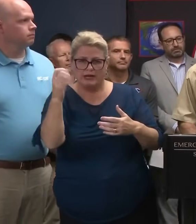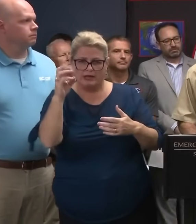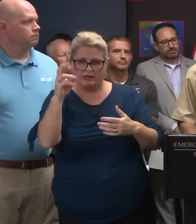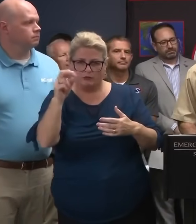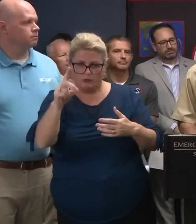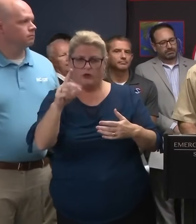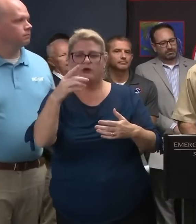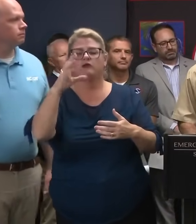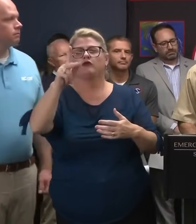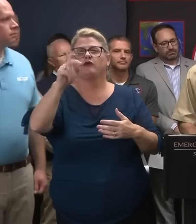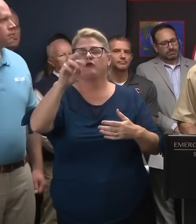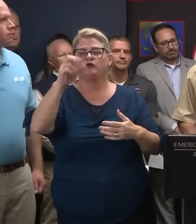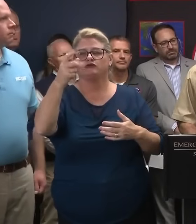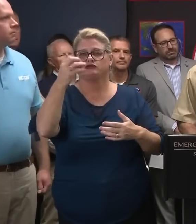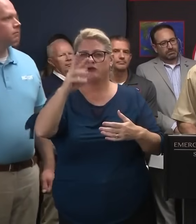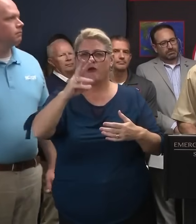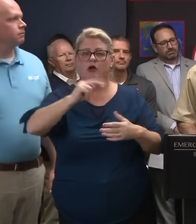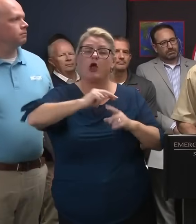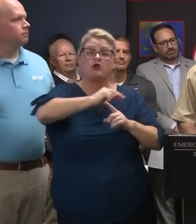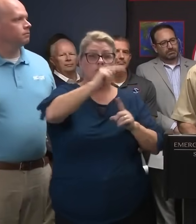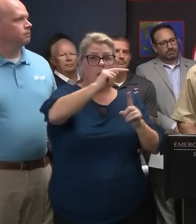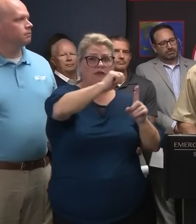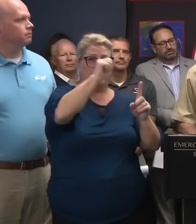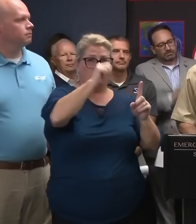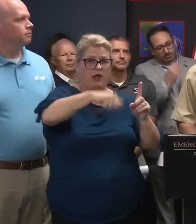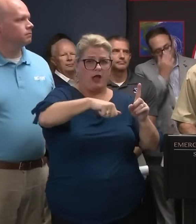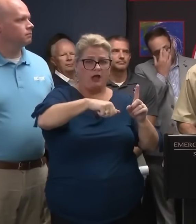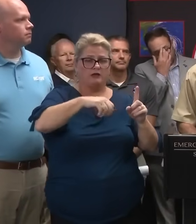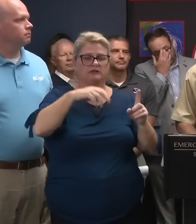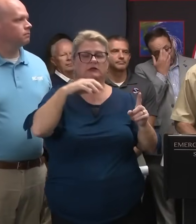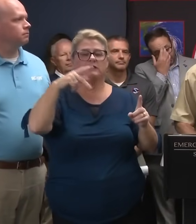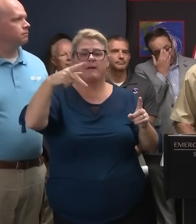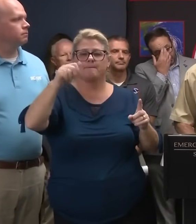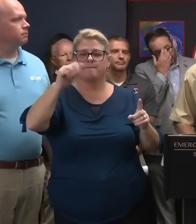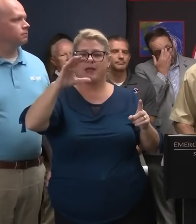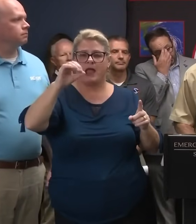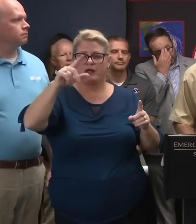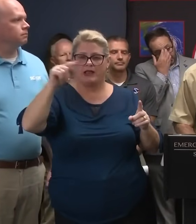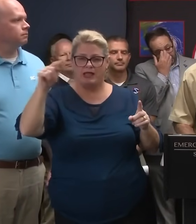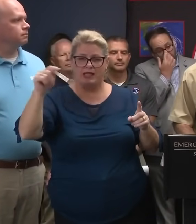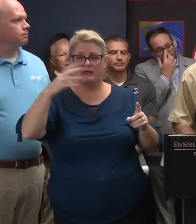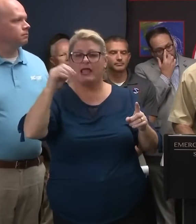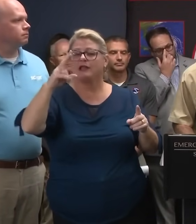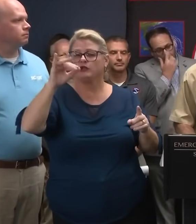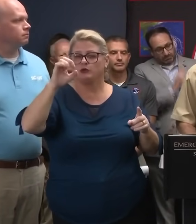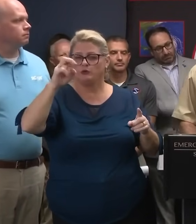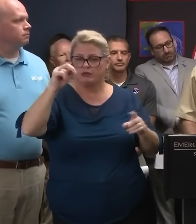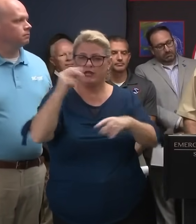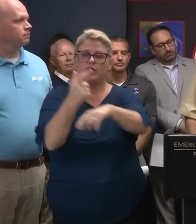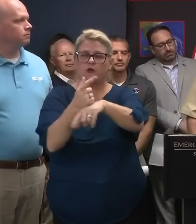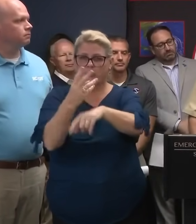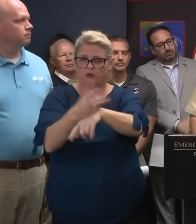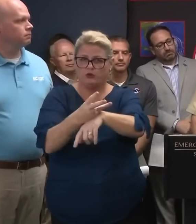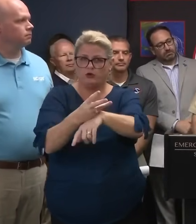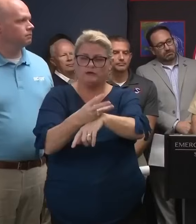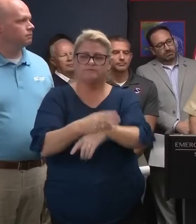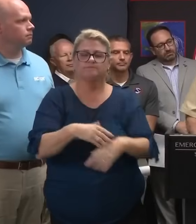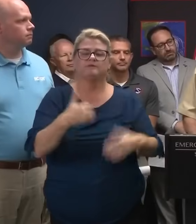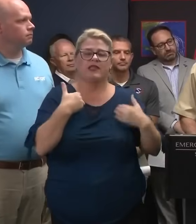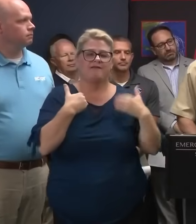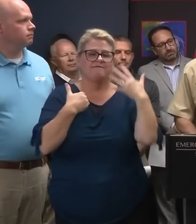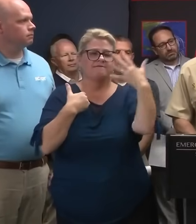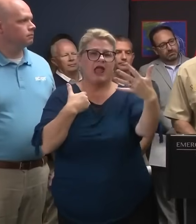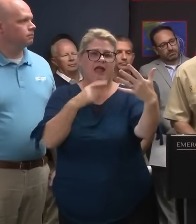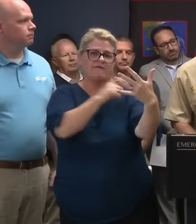the city of North Augusta, Union, Greenwood, and the city of Packlet. In addition, Conway Police Department has 5 officers